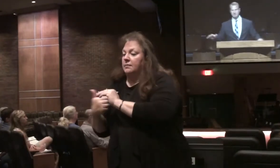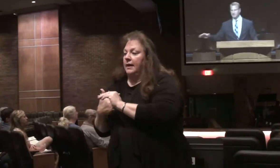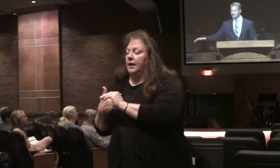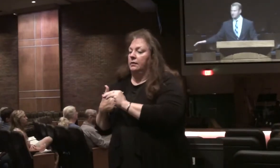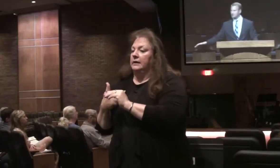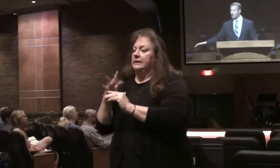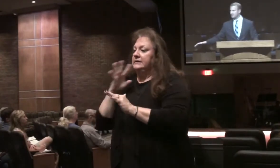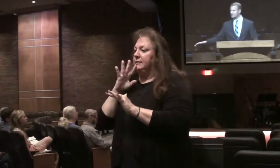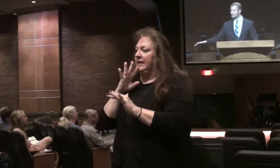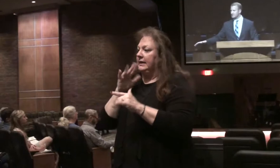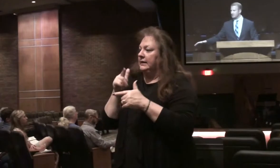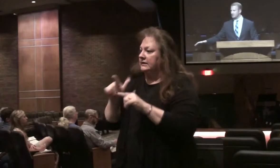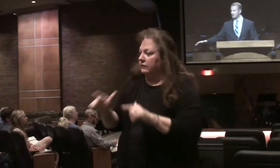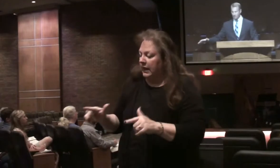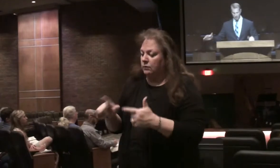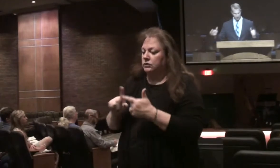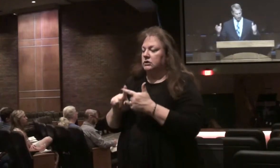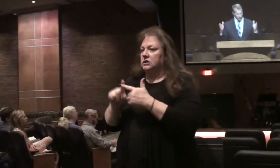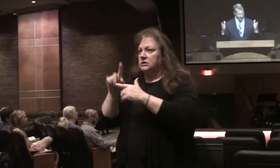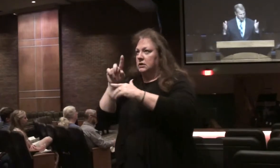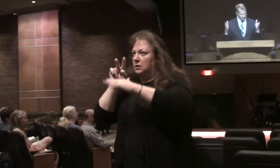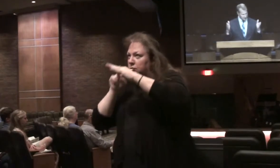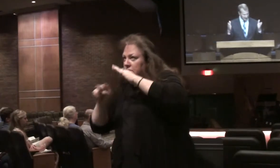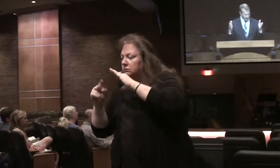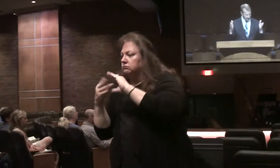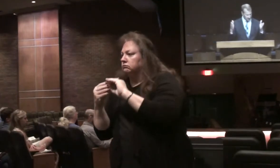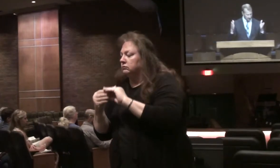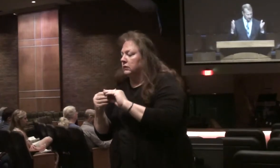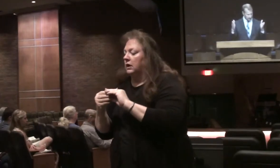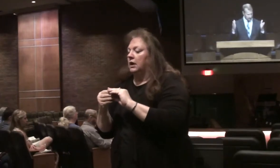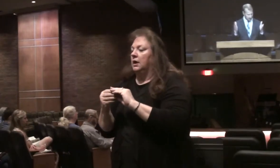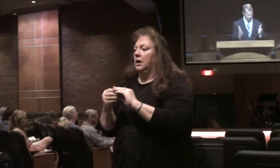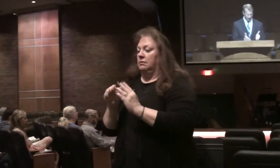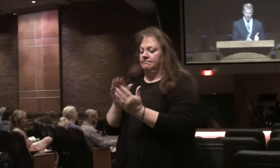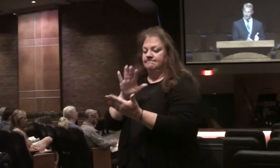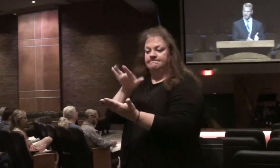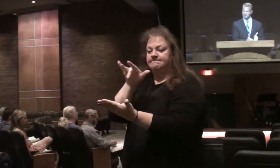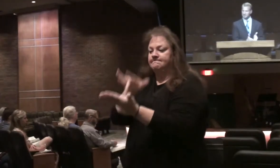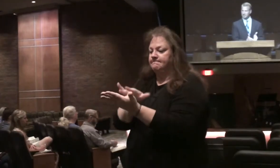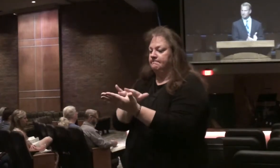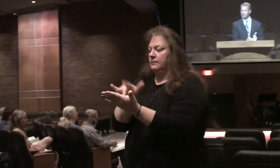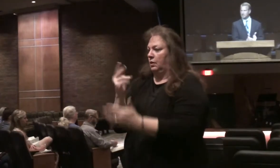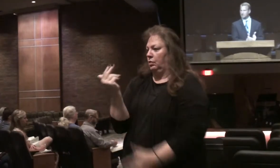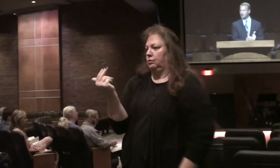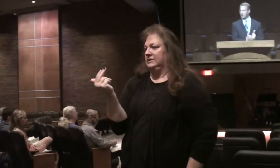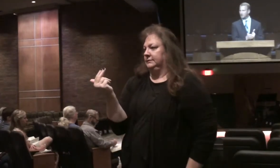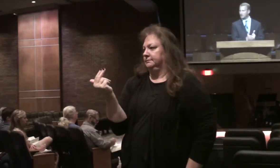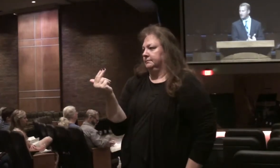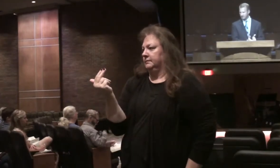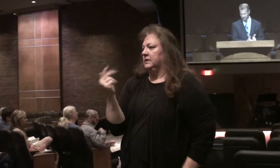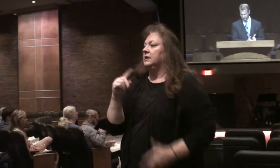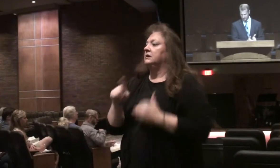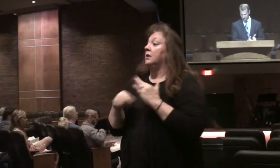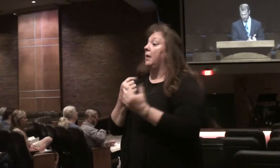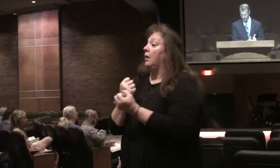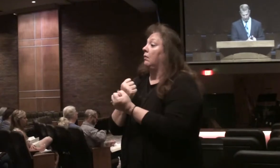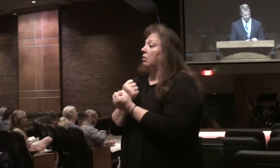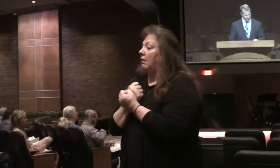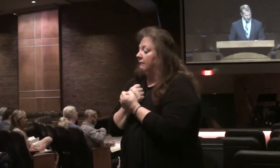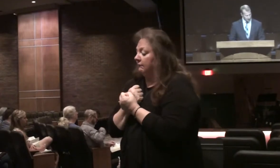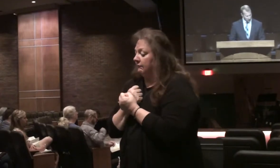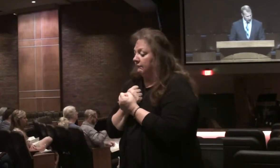of tongues and the gift of prophecy, Paul has this chapter right in the midst of spiritual gifts on love.